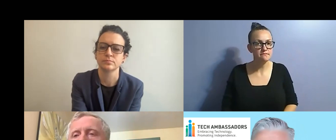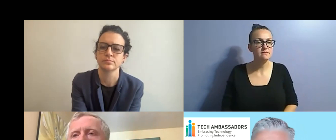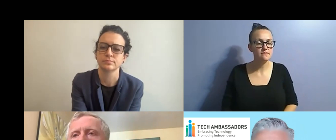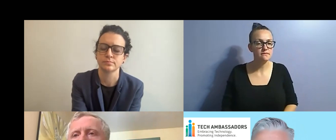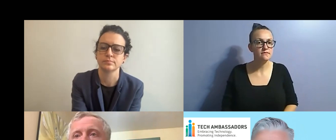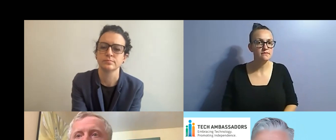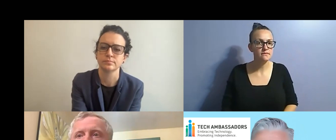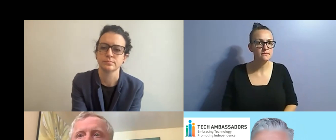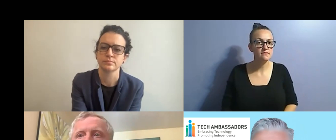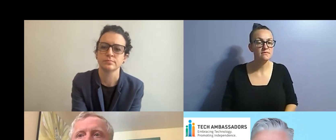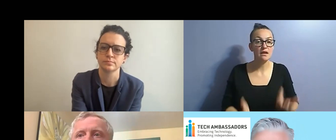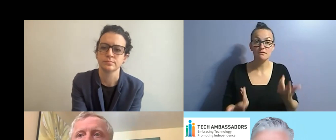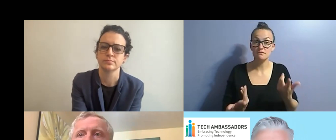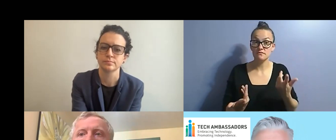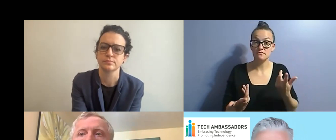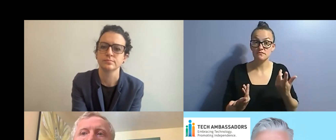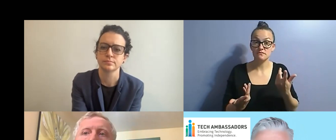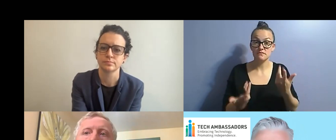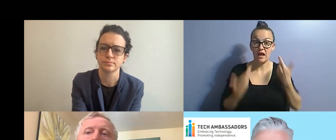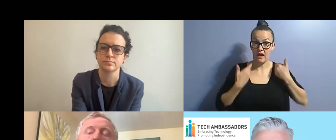I am deaf.